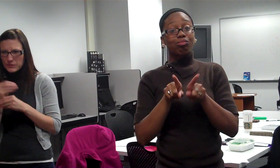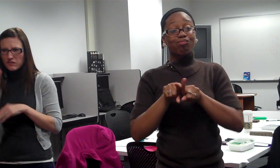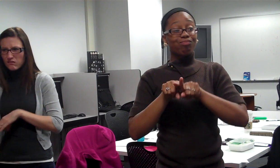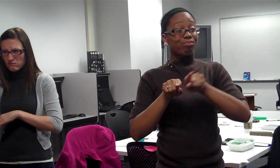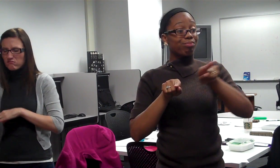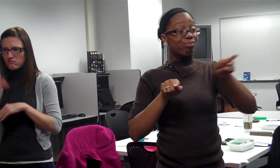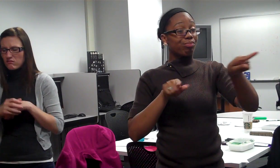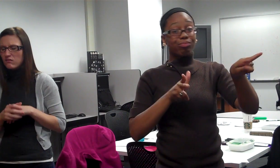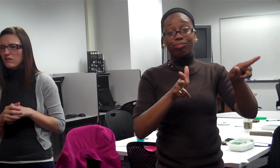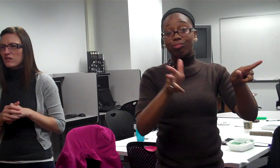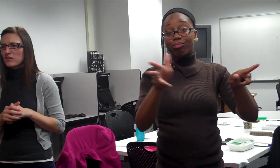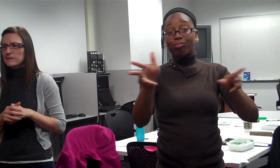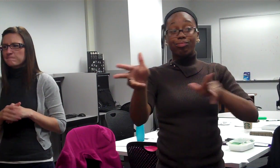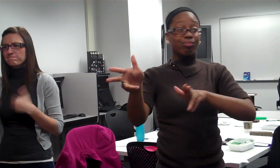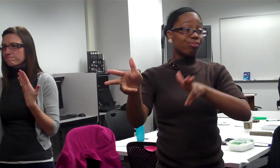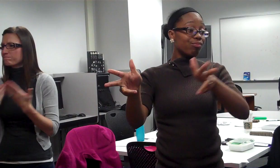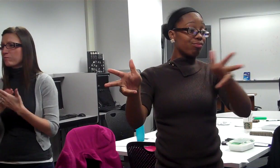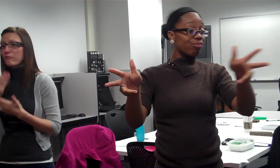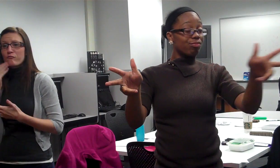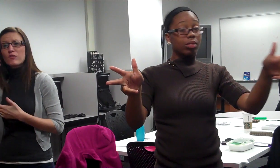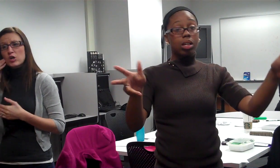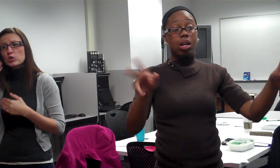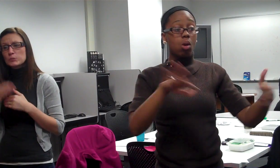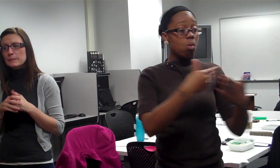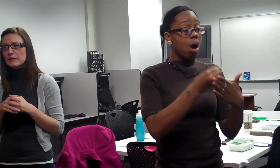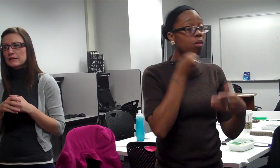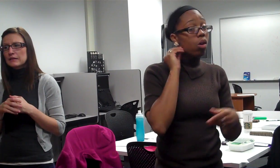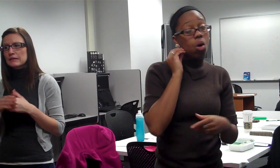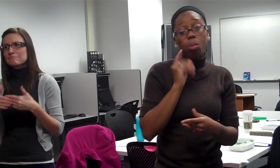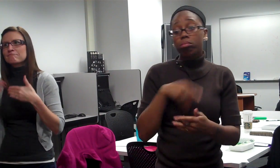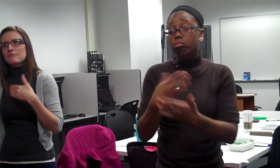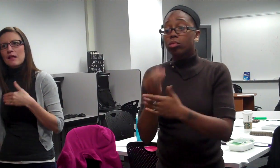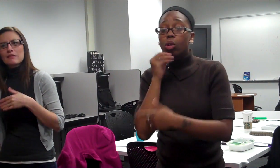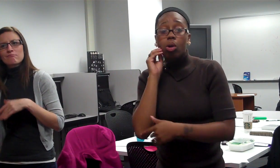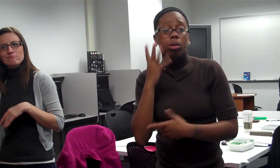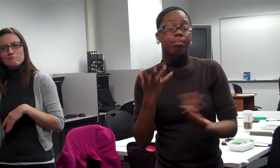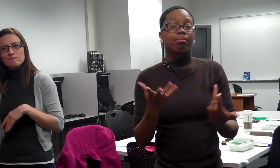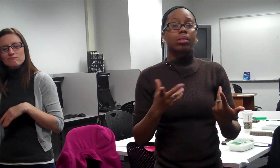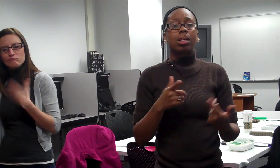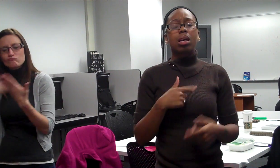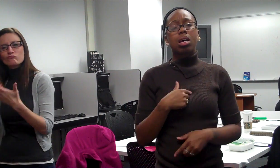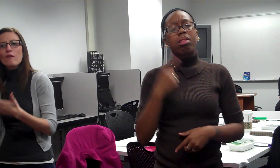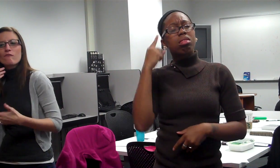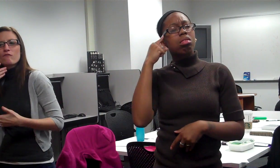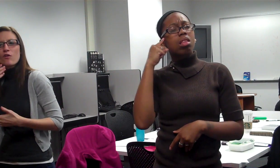whenever we get home we always think, man, wouldn't it be nice to have a vacation from our vacation?